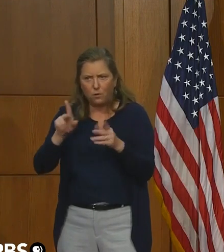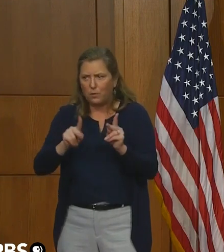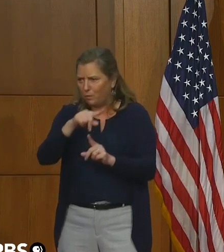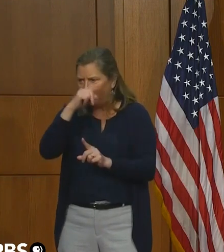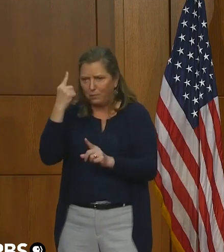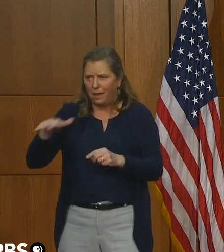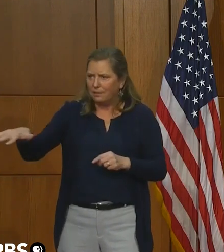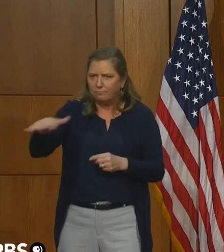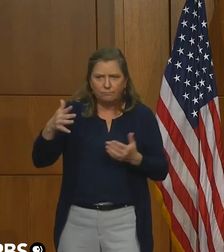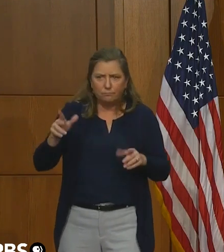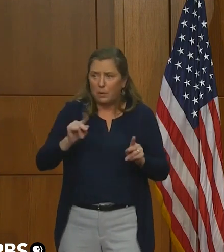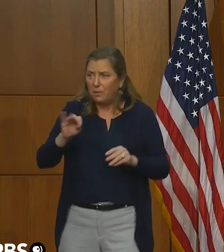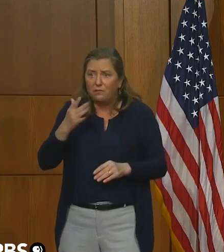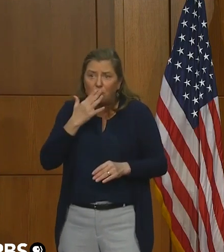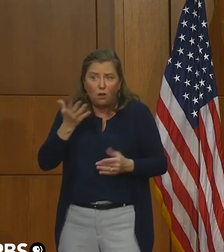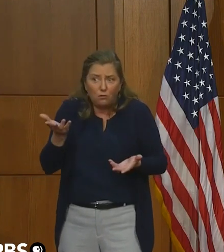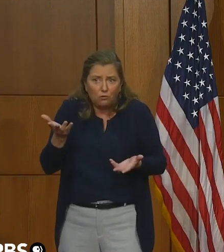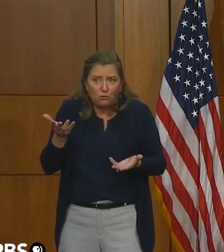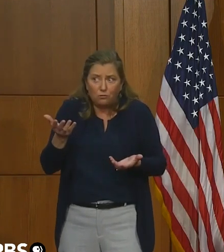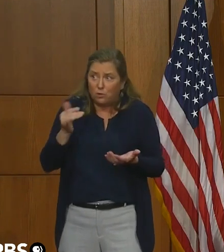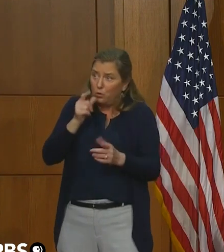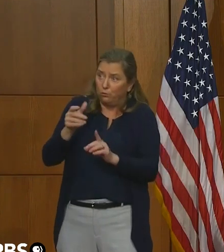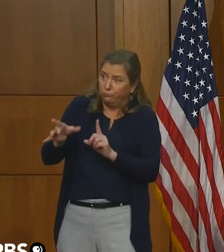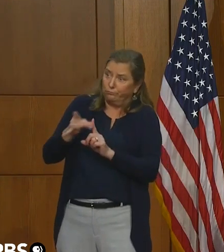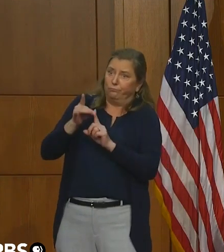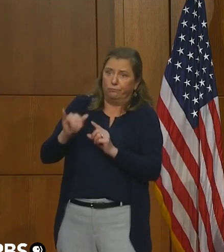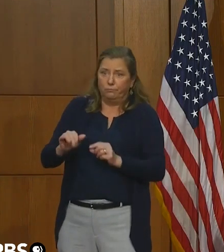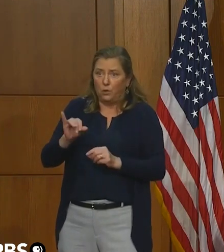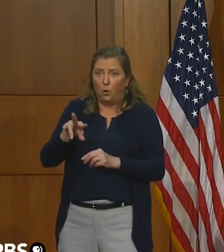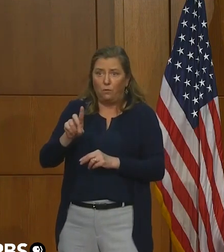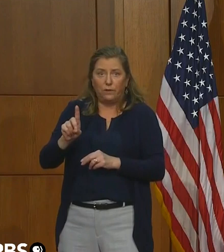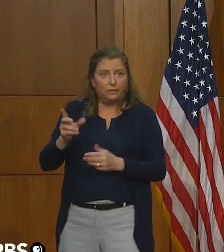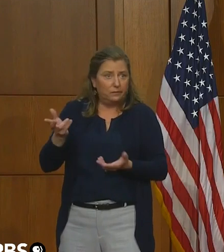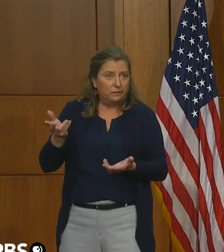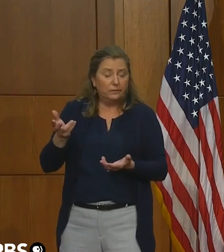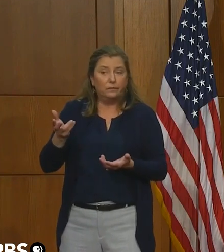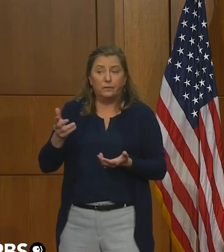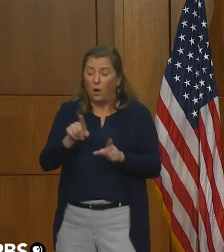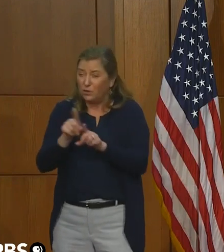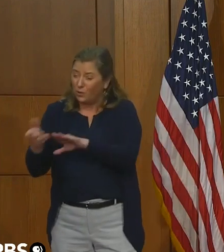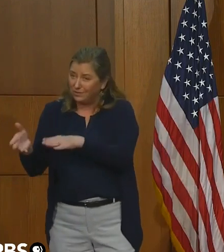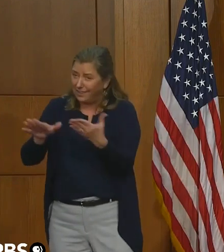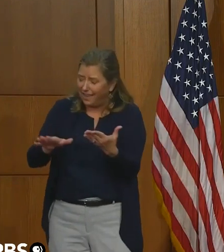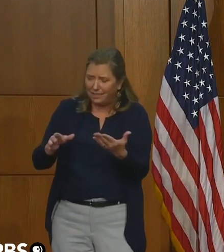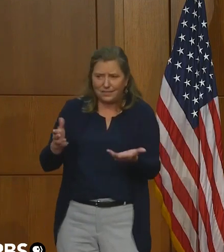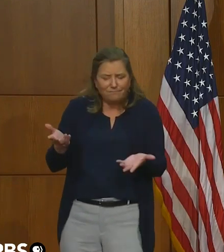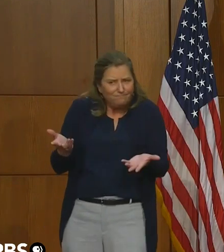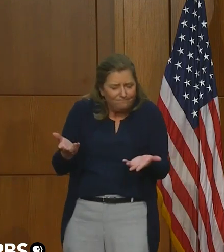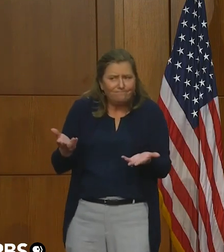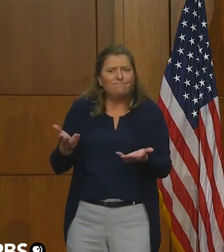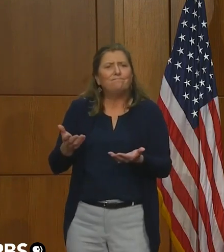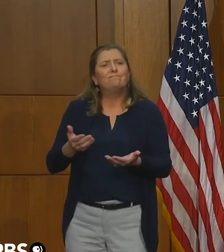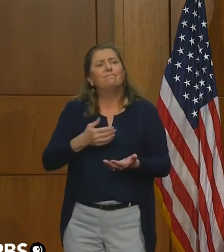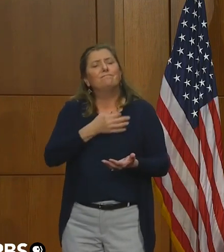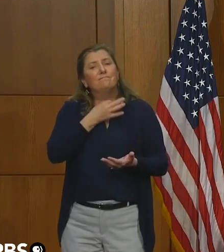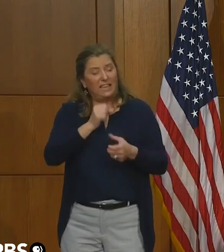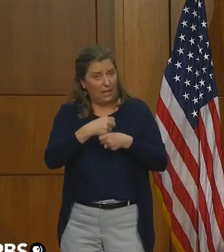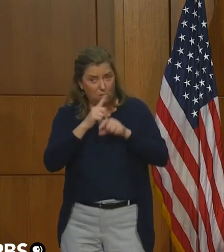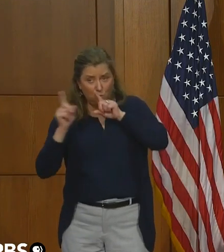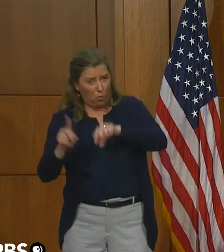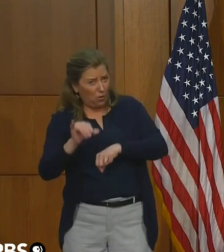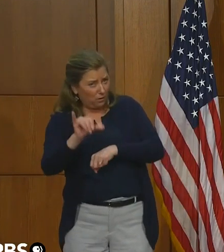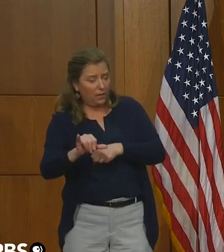folks and people of color affected by COVID-19 and death from COVID-19. So would you make that an order? And